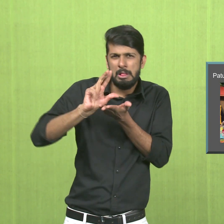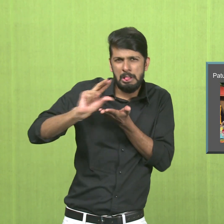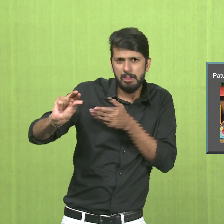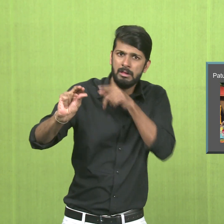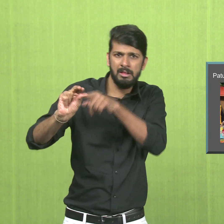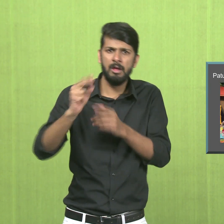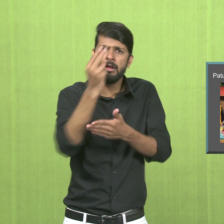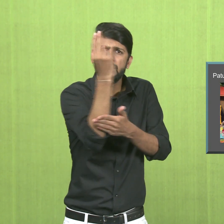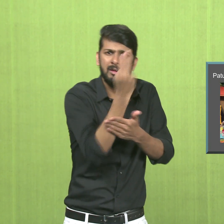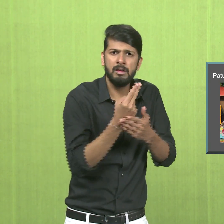Kolkata,